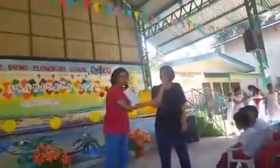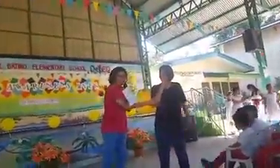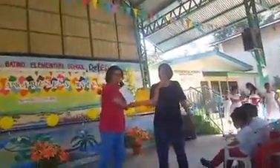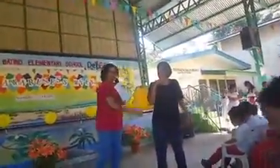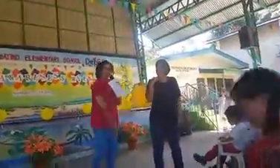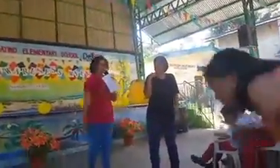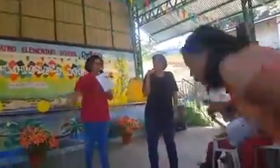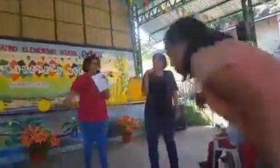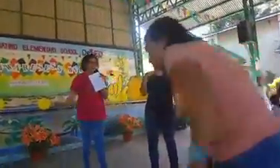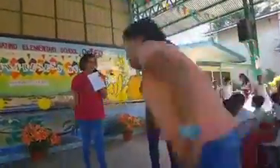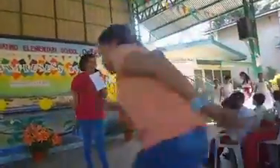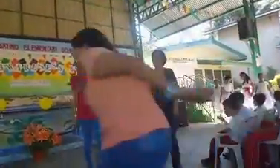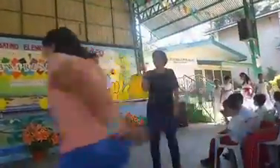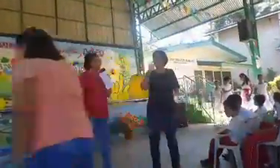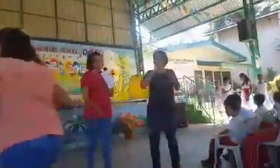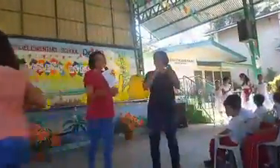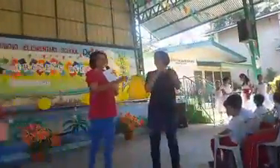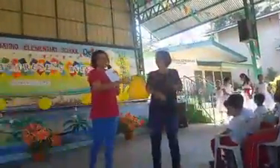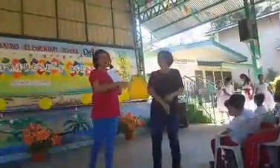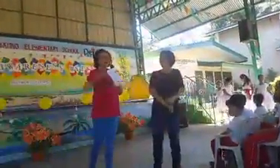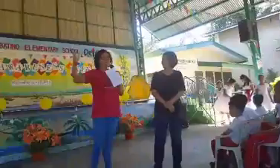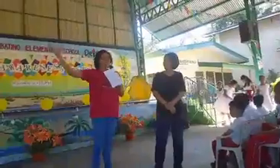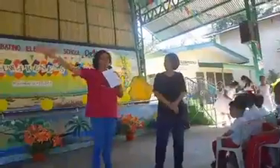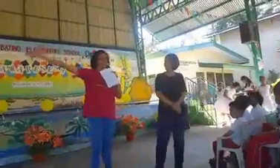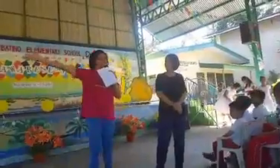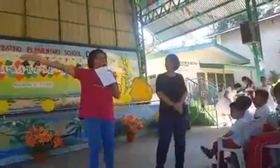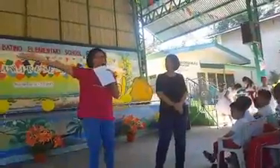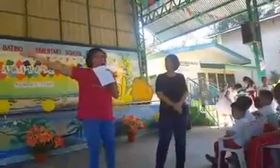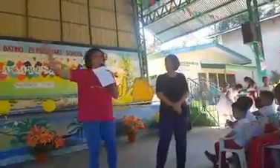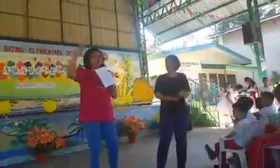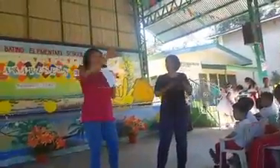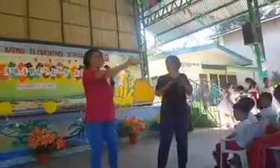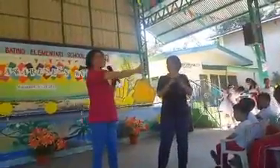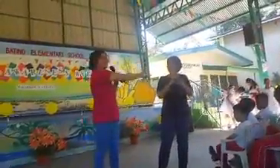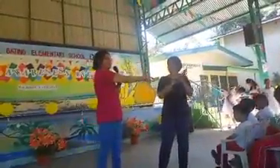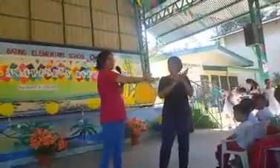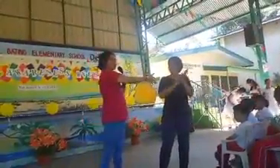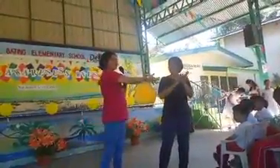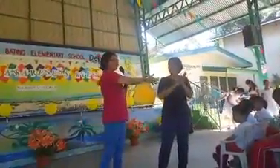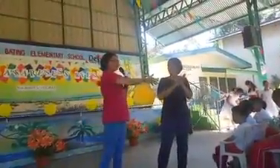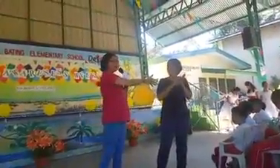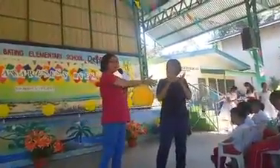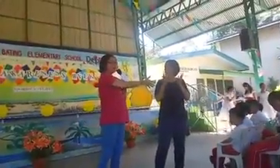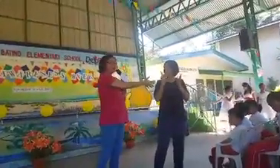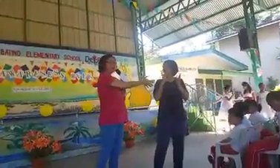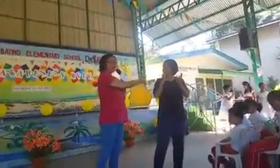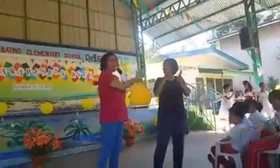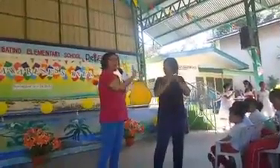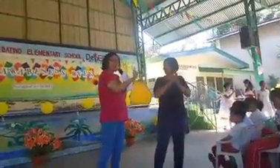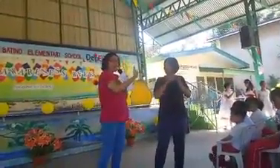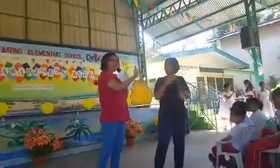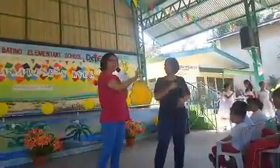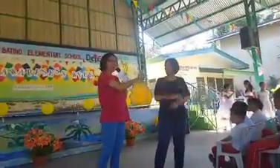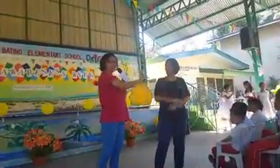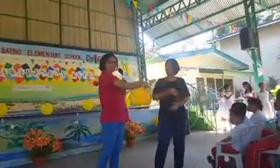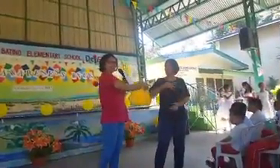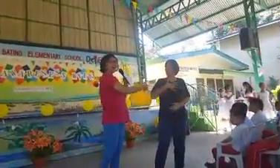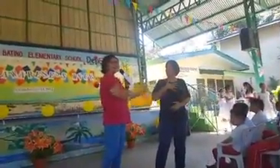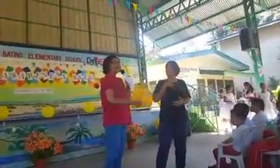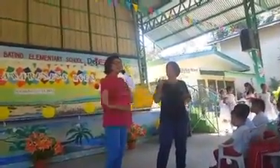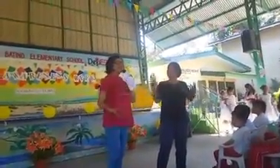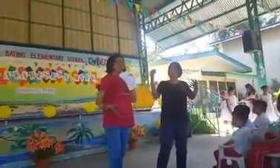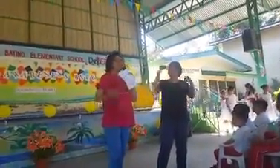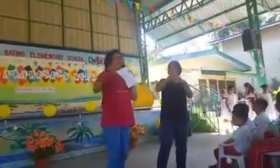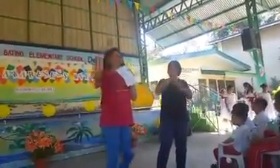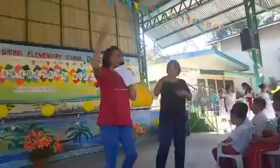voluntary interpreter of Silent Praise. So you ask Miss Pearl. If you want to join us,